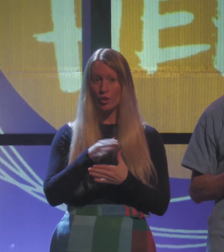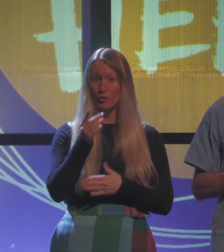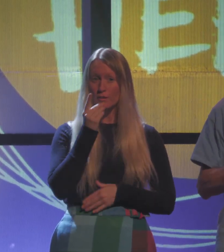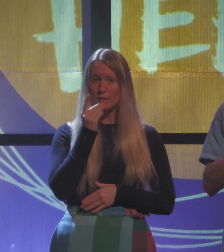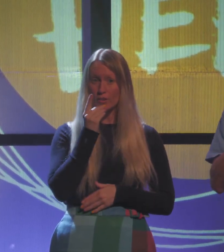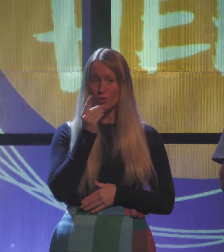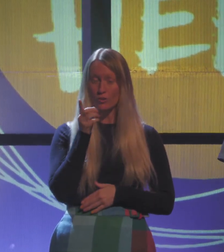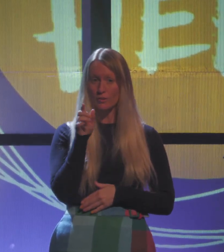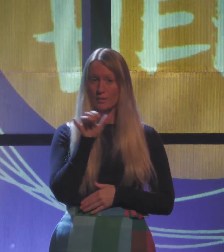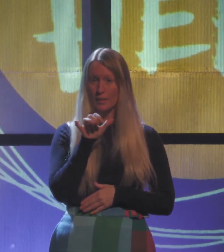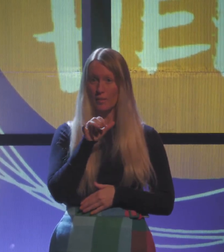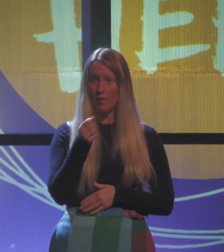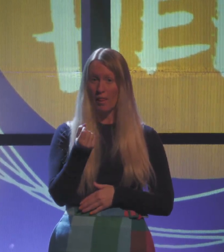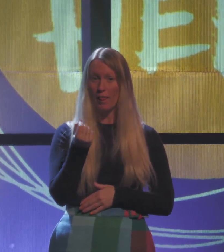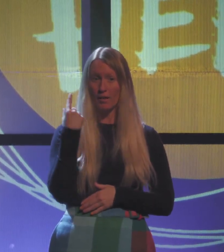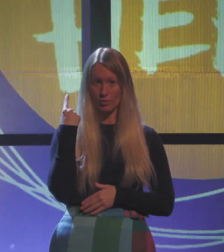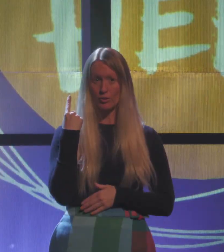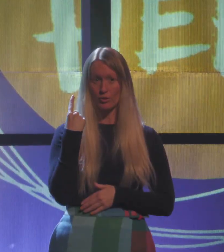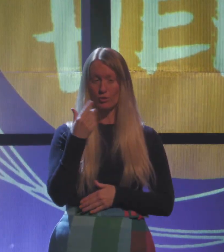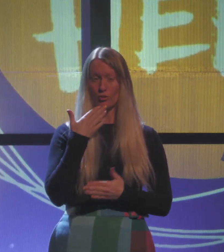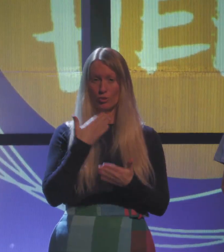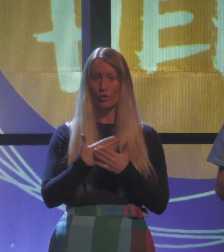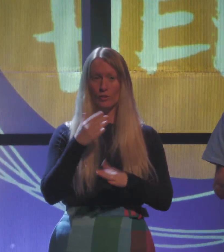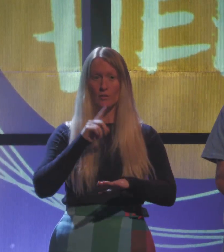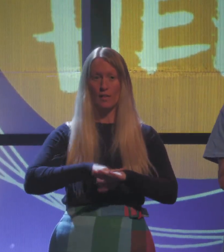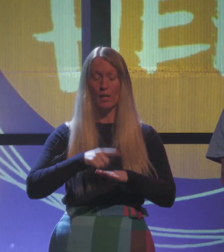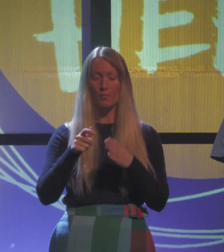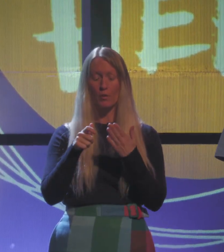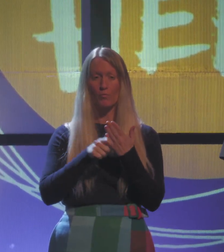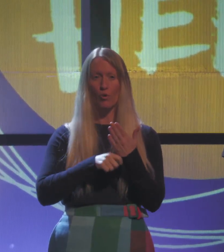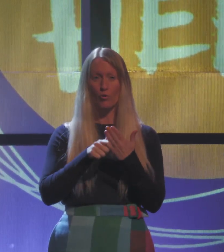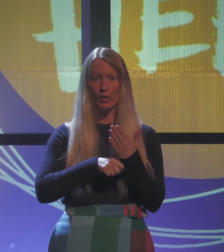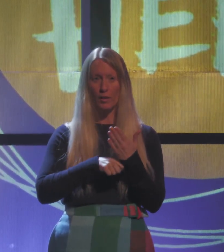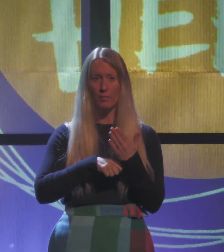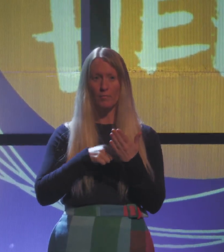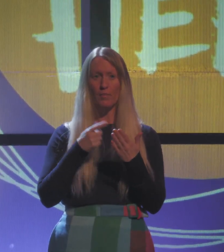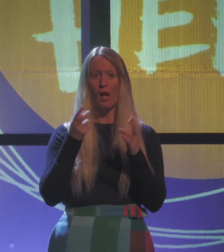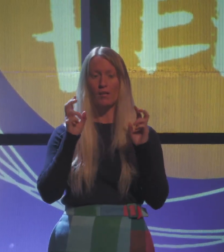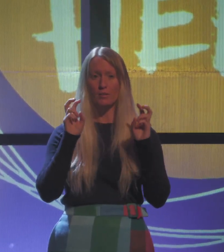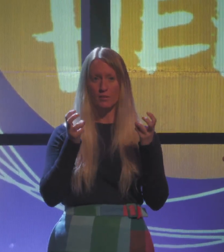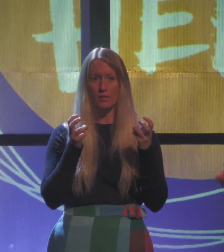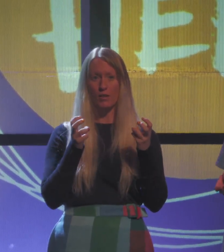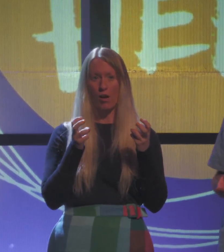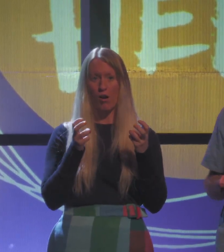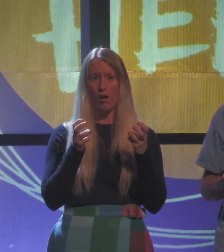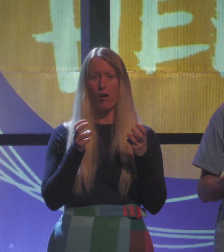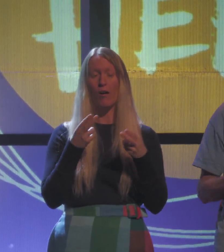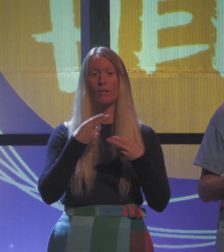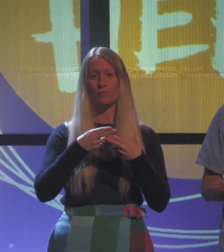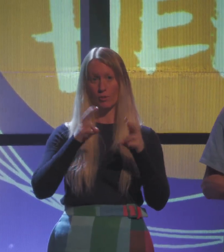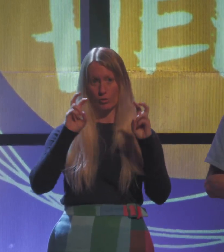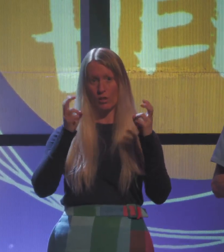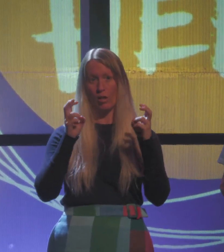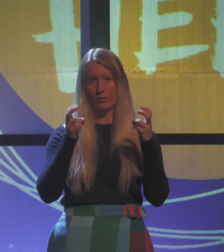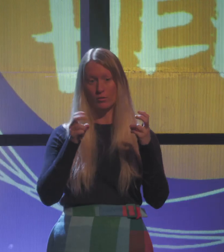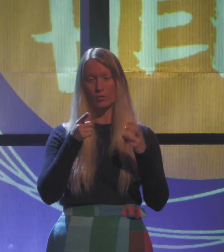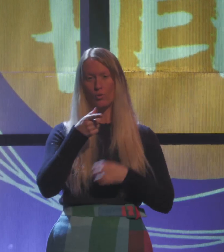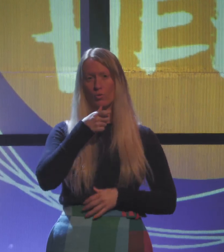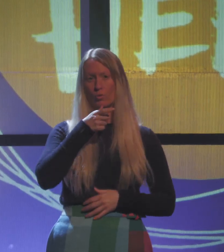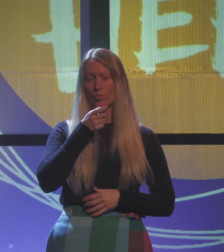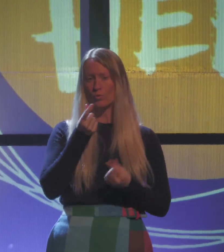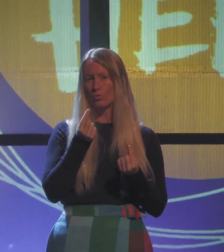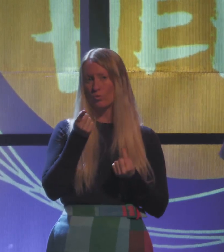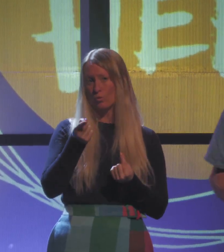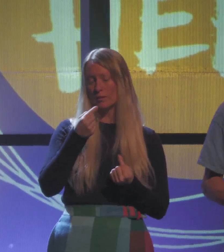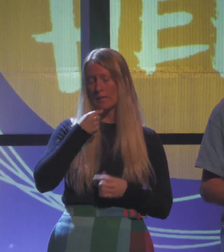year, and we'll do that right before the program, and the program is called Who Do You Say I Am? Then